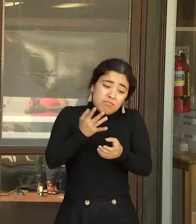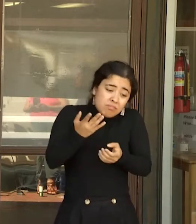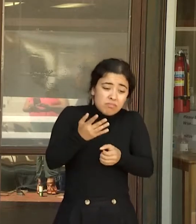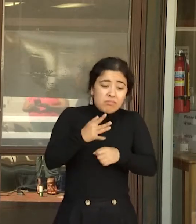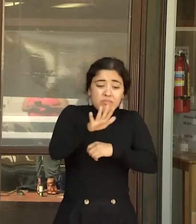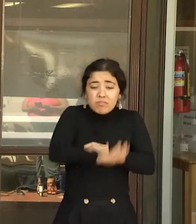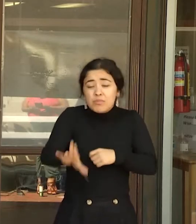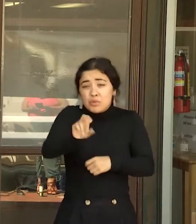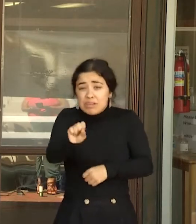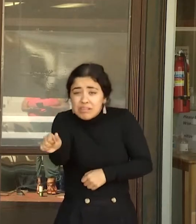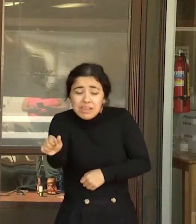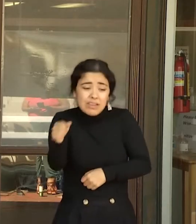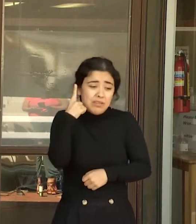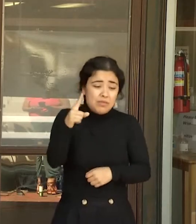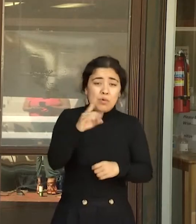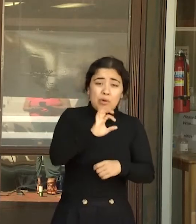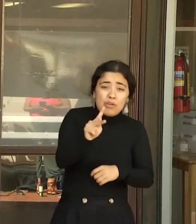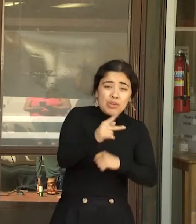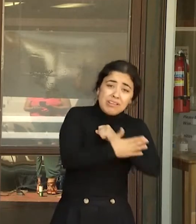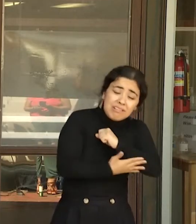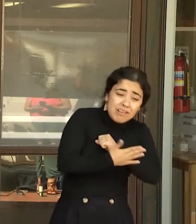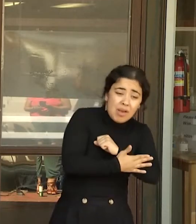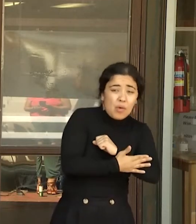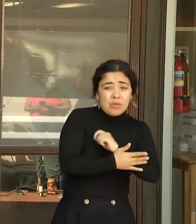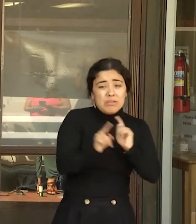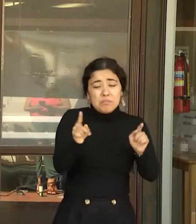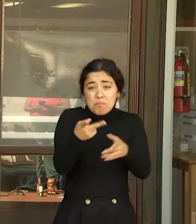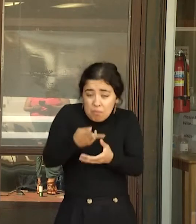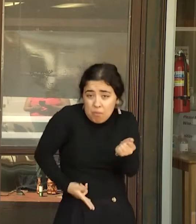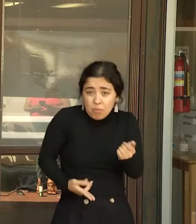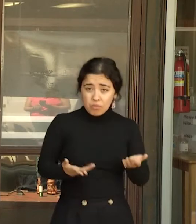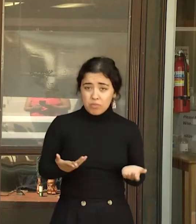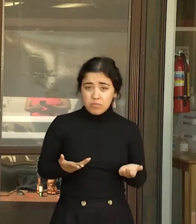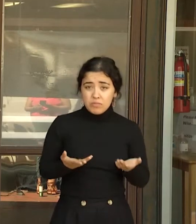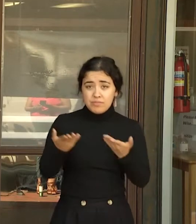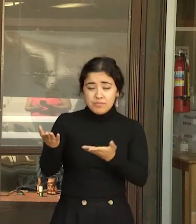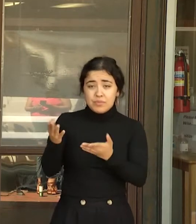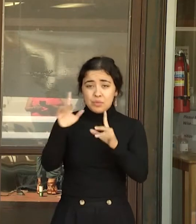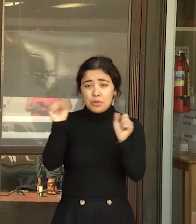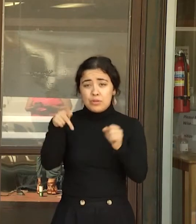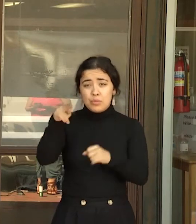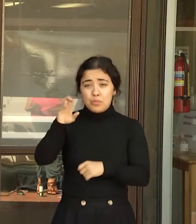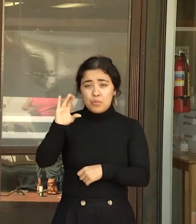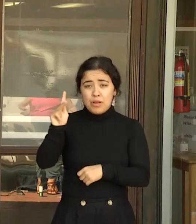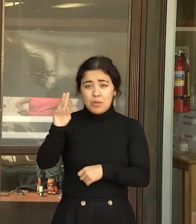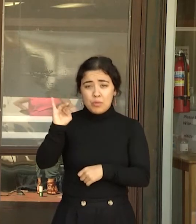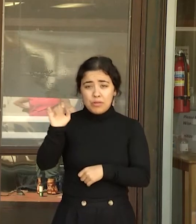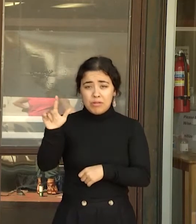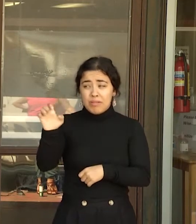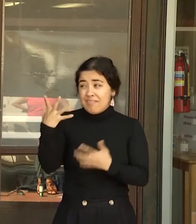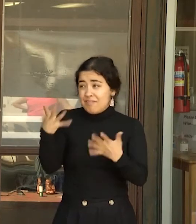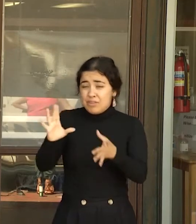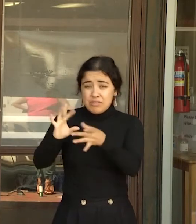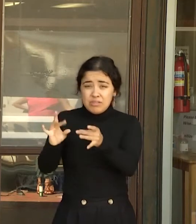As our President has already indicated, the social inequalities and the gross inequities